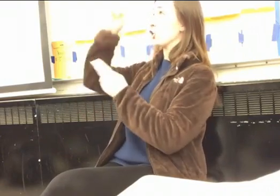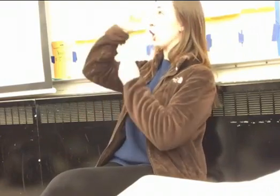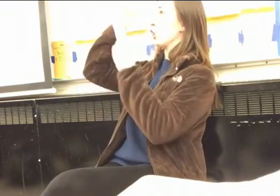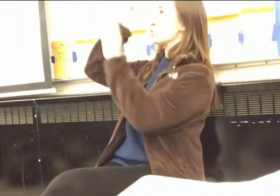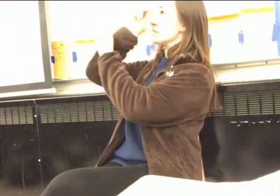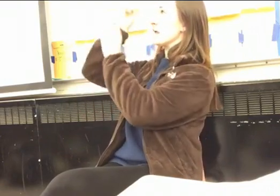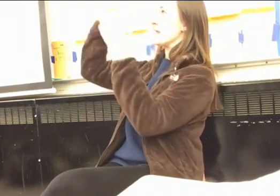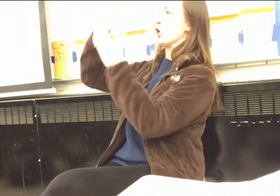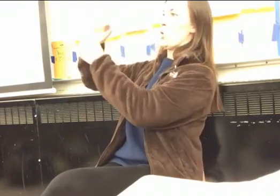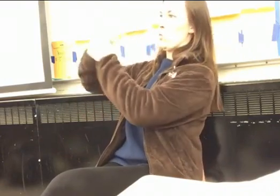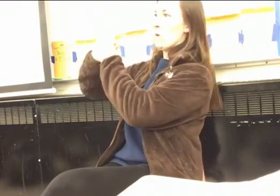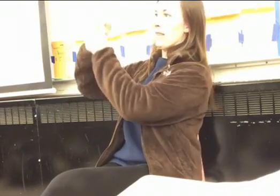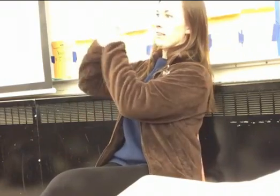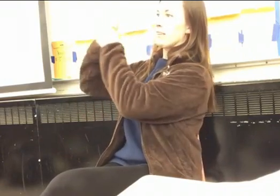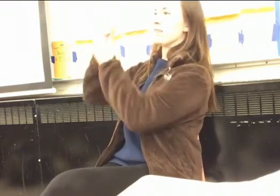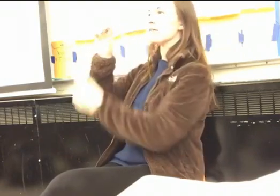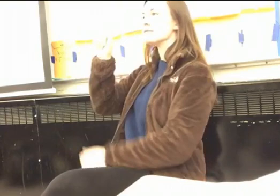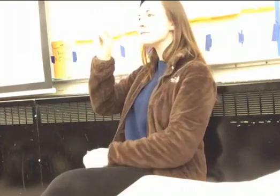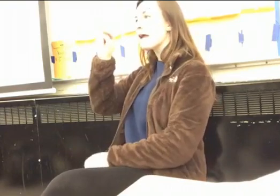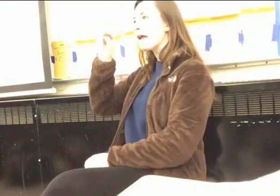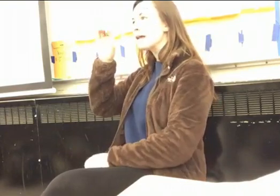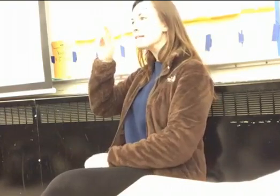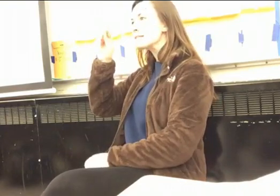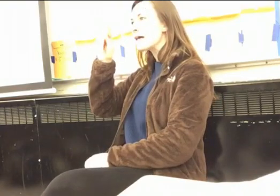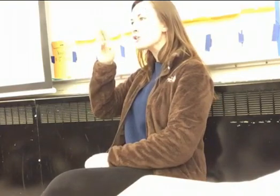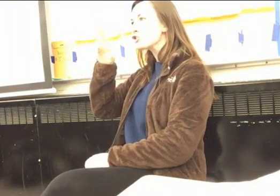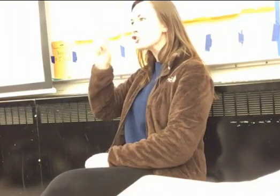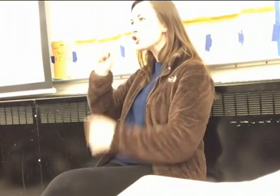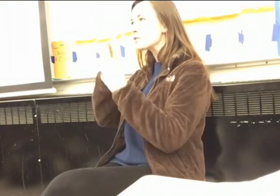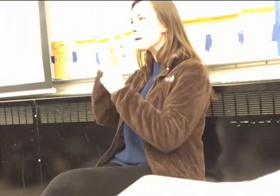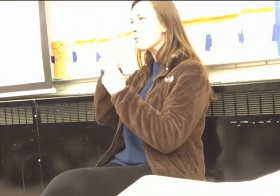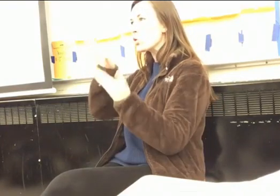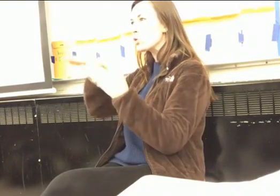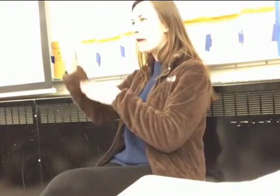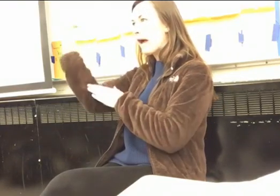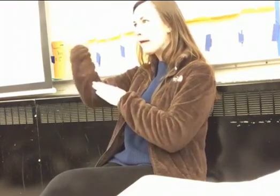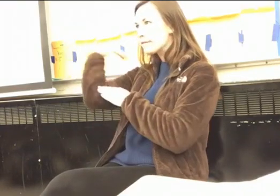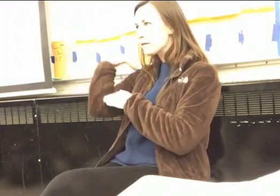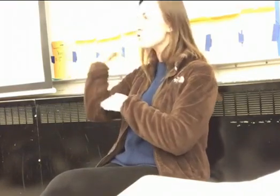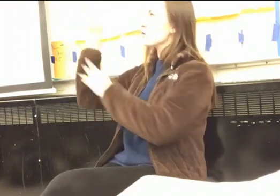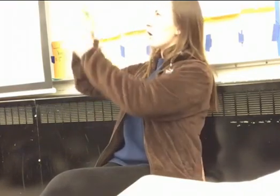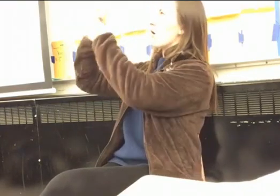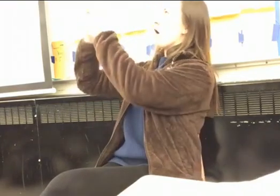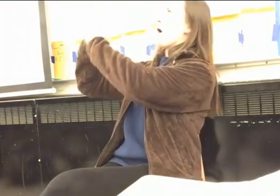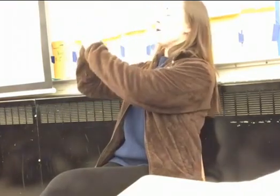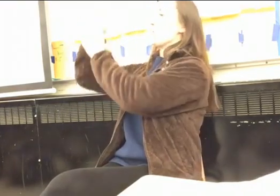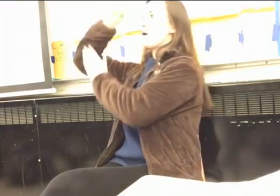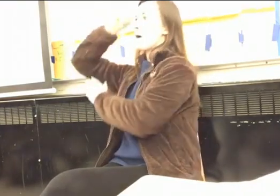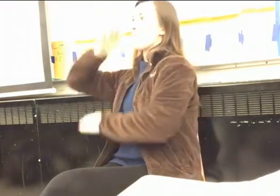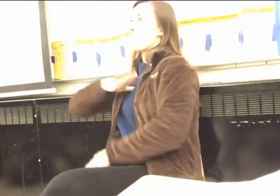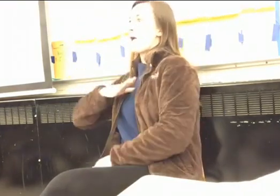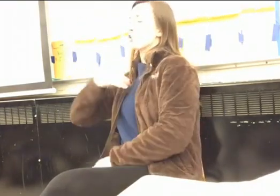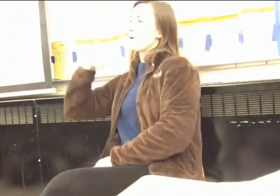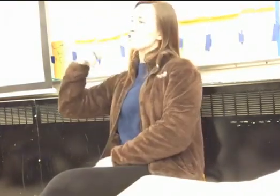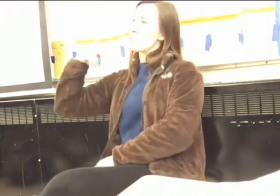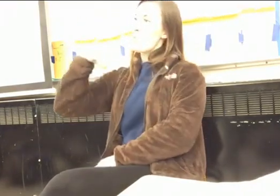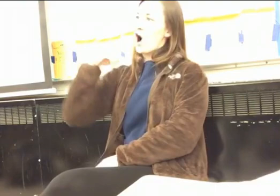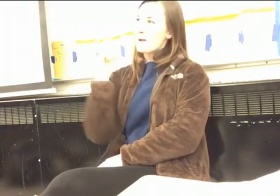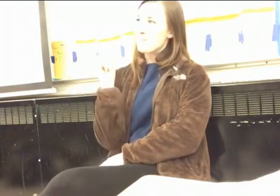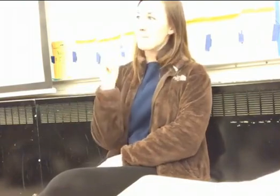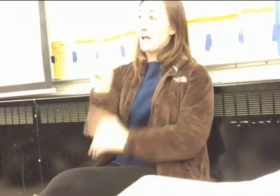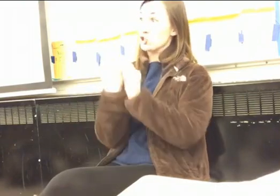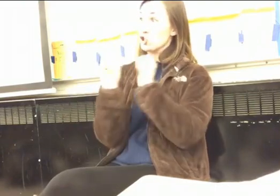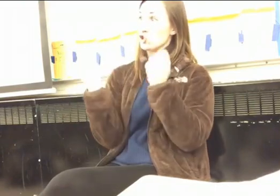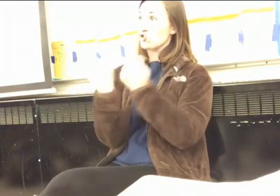your life skills. You come out of it as a man, and you have to walk back to your tribe, which is typically about 30 miles. And you are